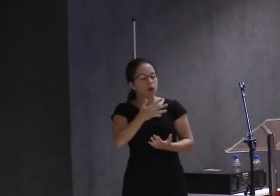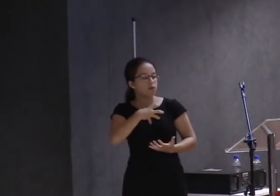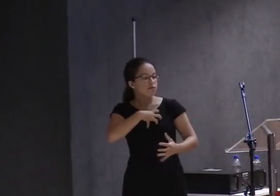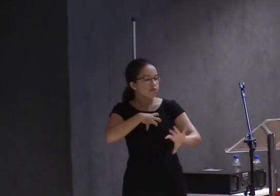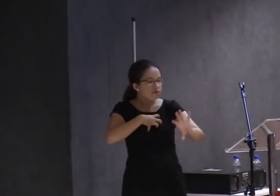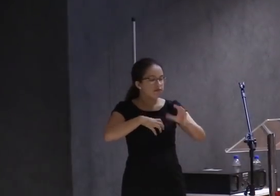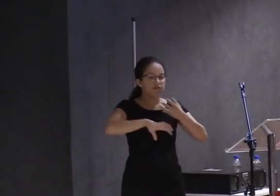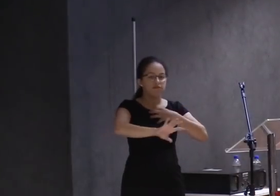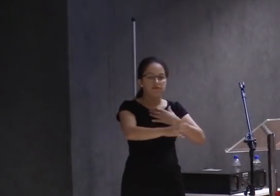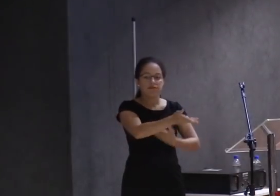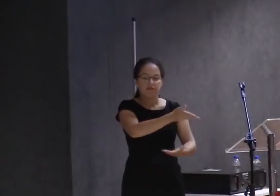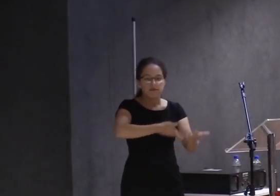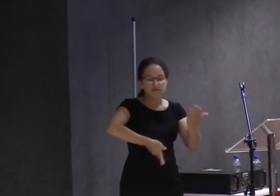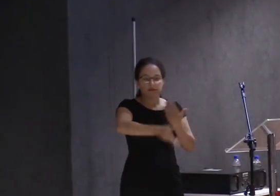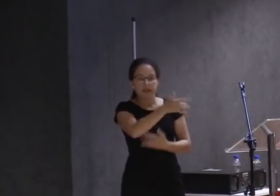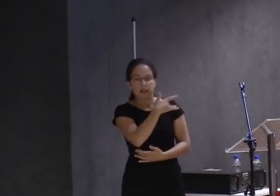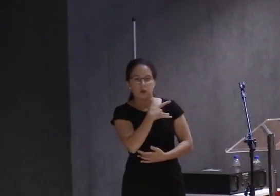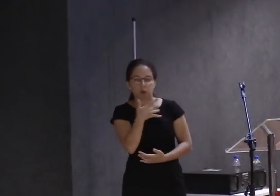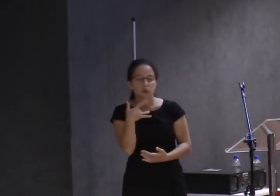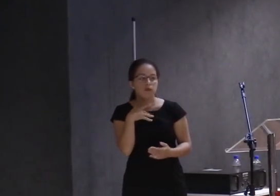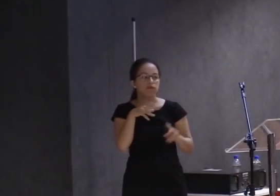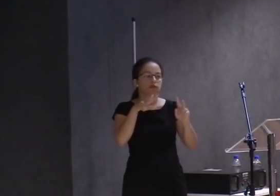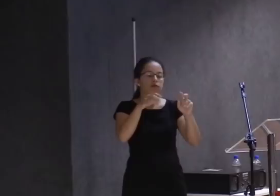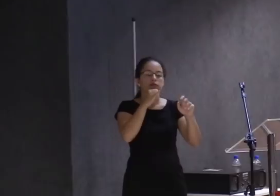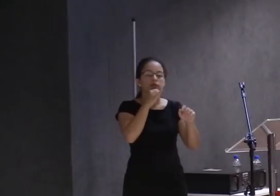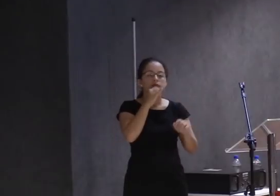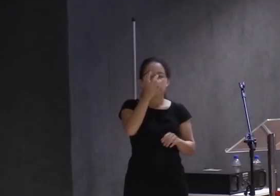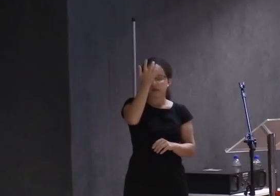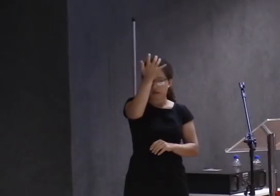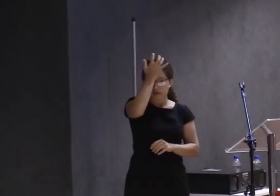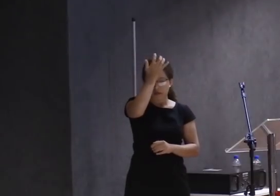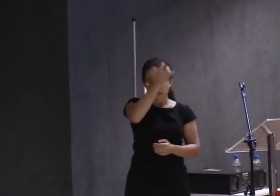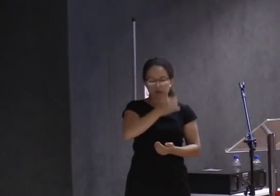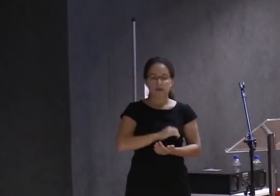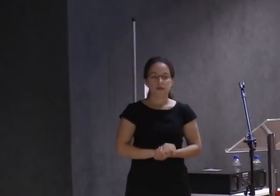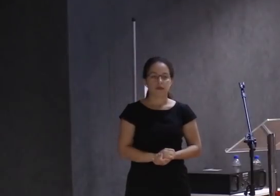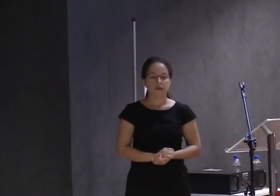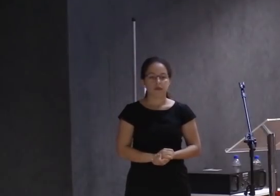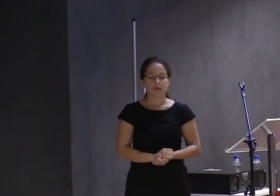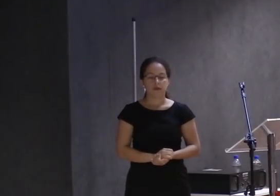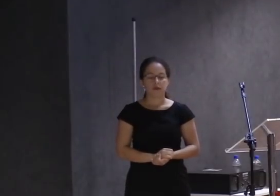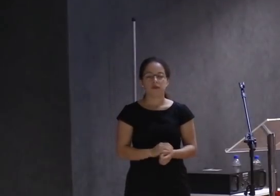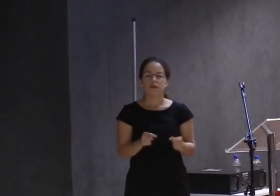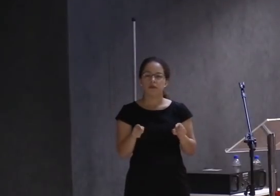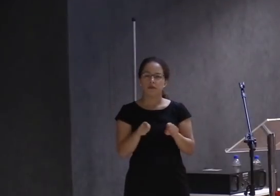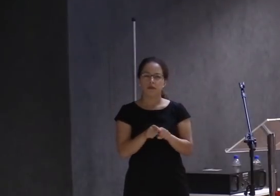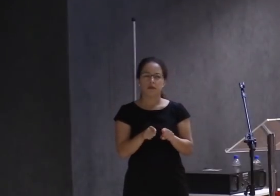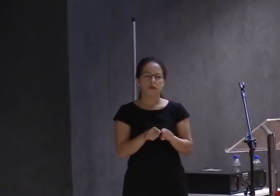enfermagem. And also for business administration and entrepreneurship.